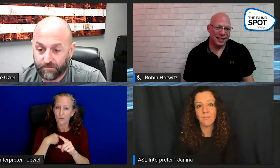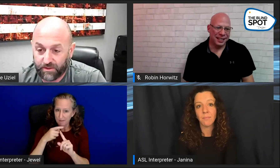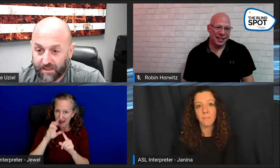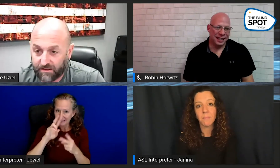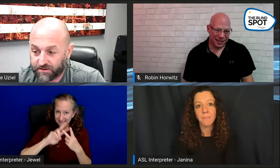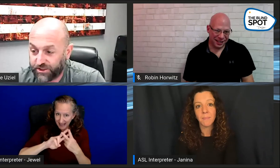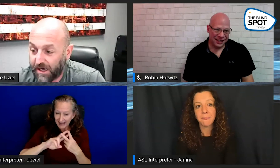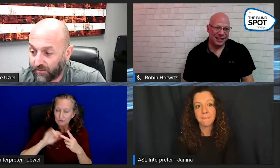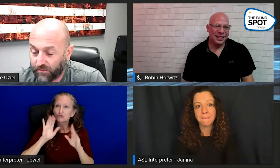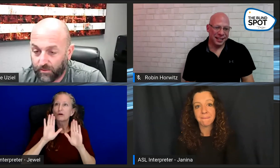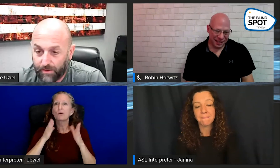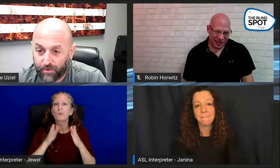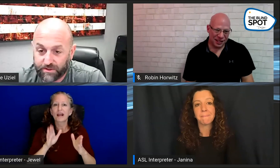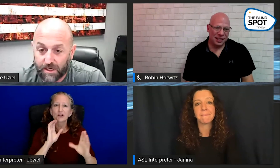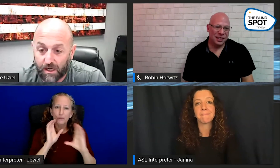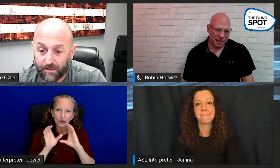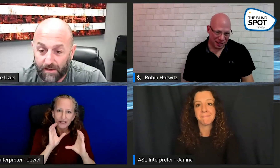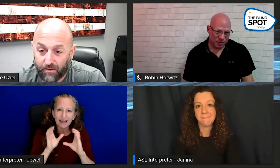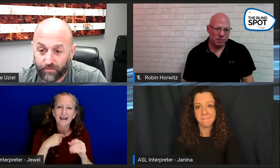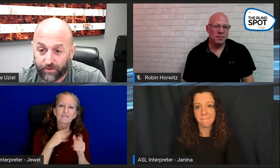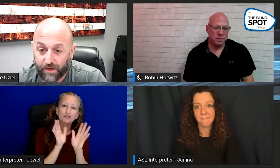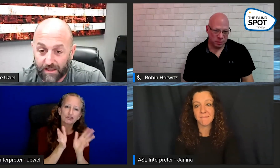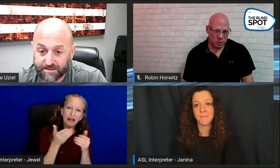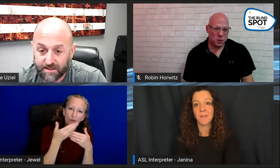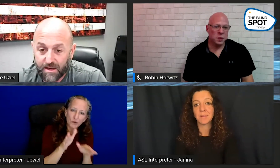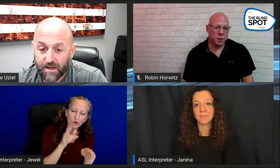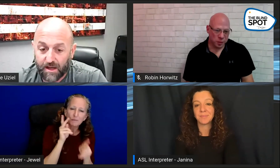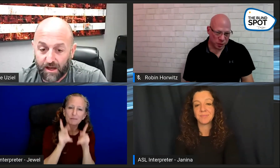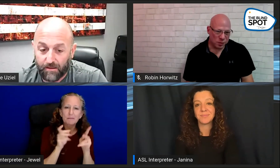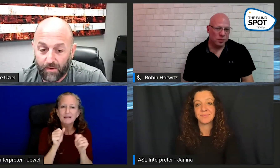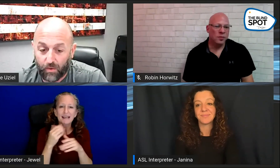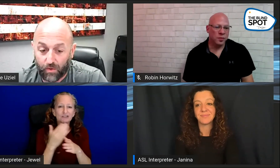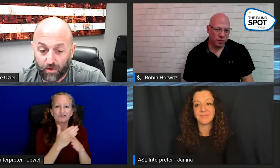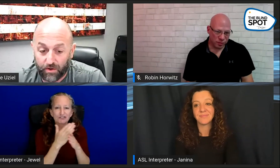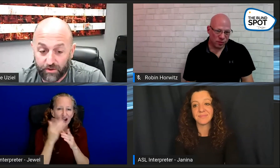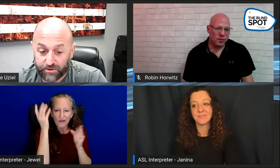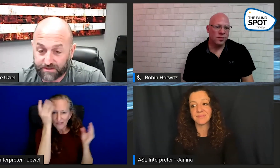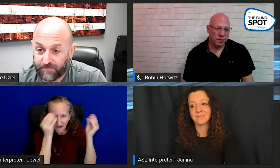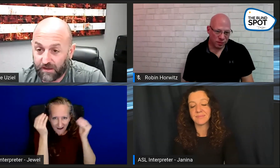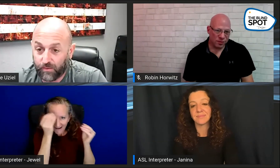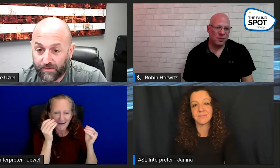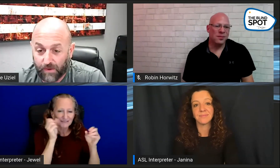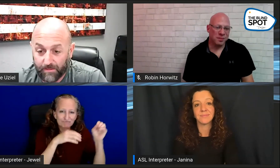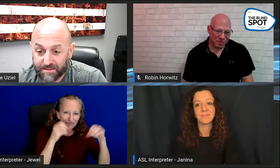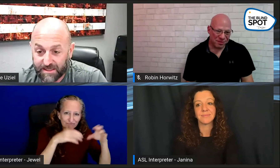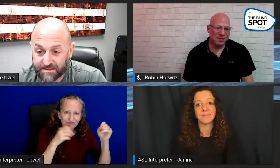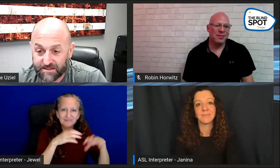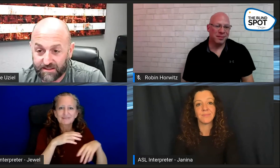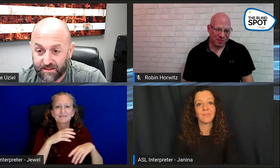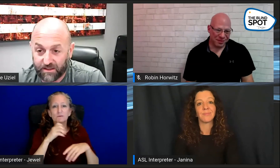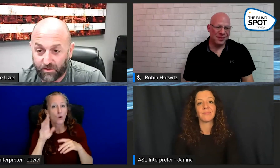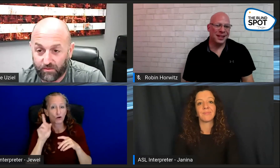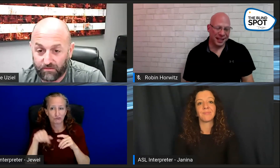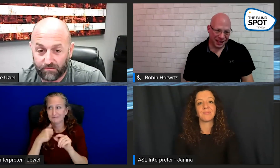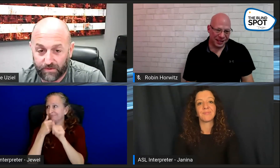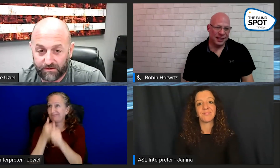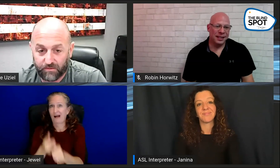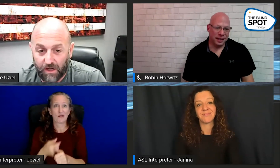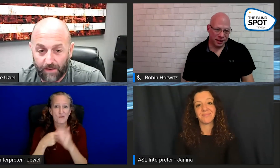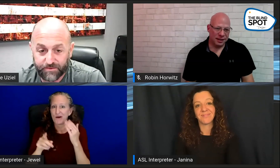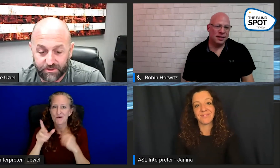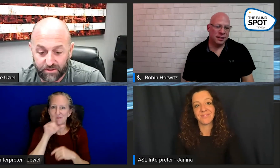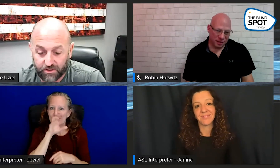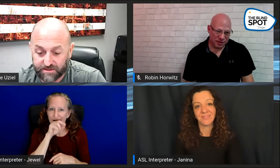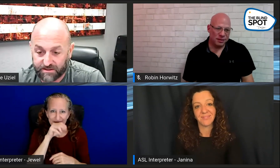for all of us to communicate. There's a chat room where people could talk about their thoughts, or you just follow what Robin says in the,